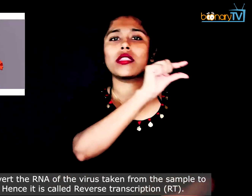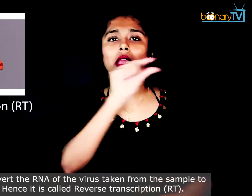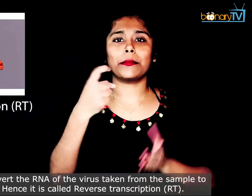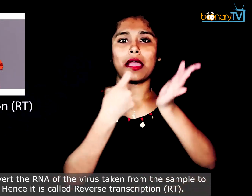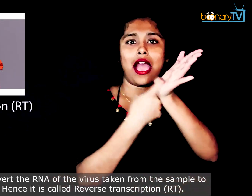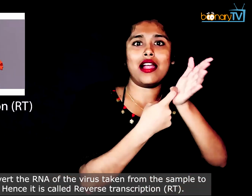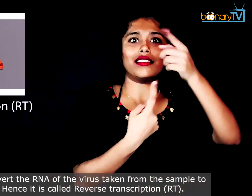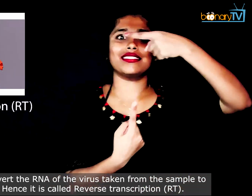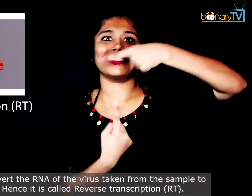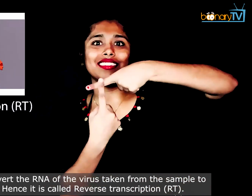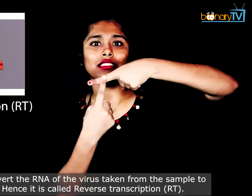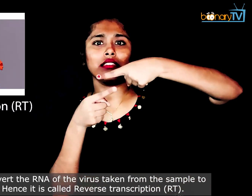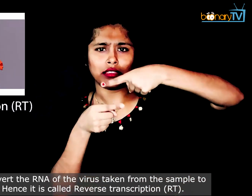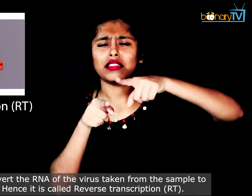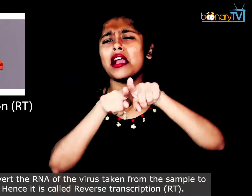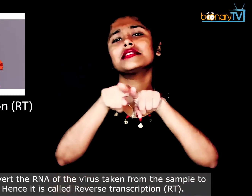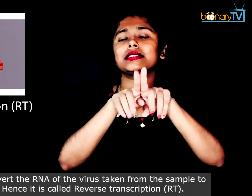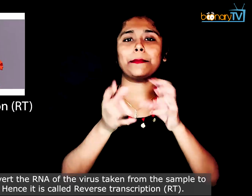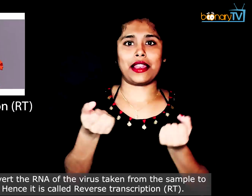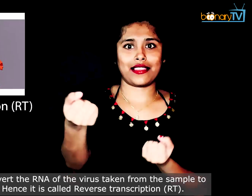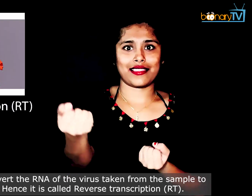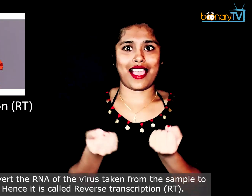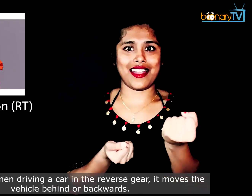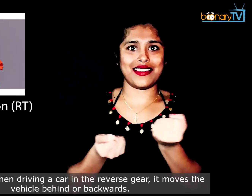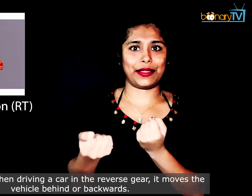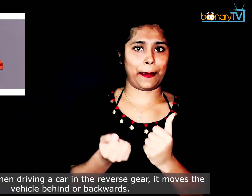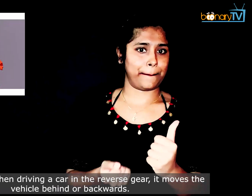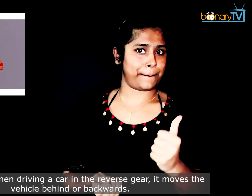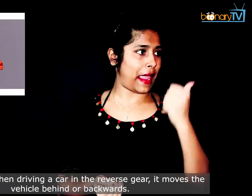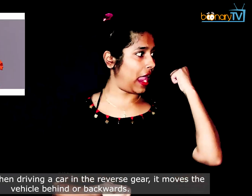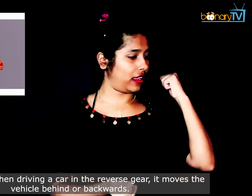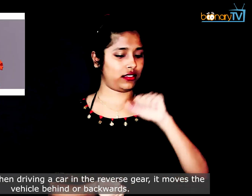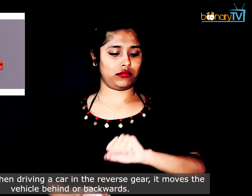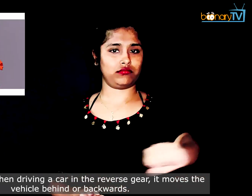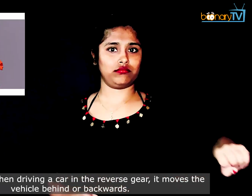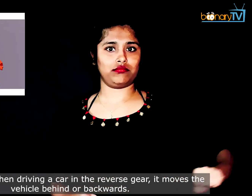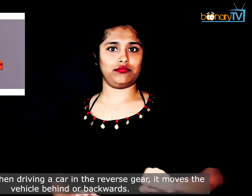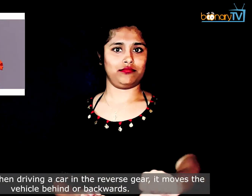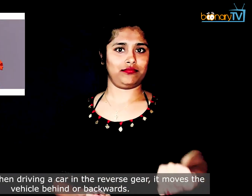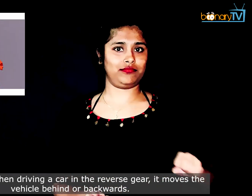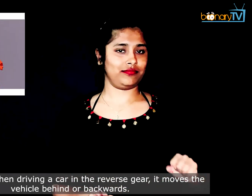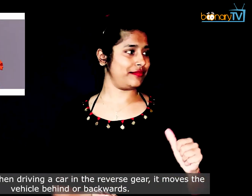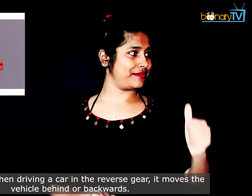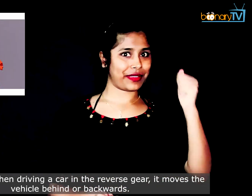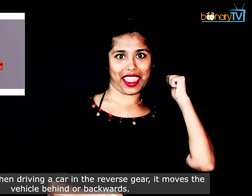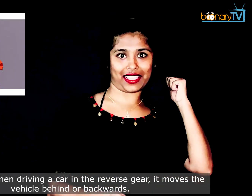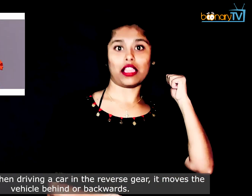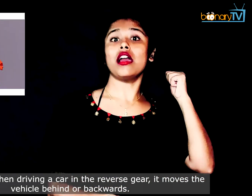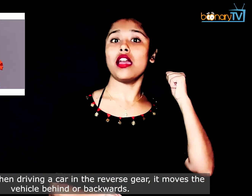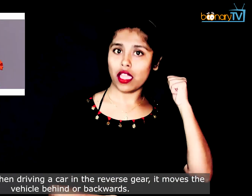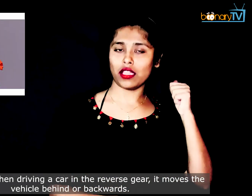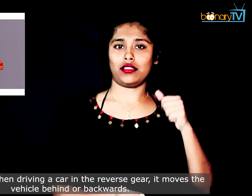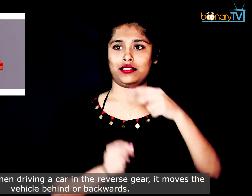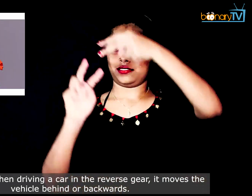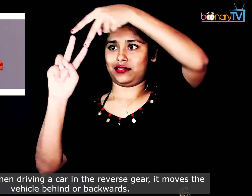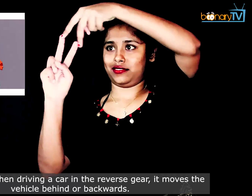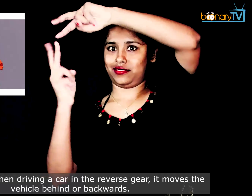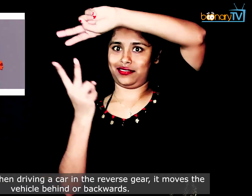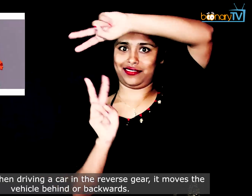reverse transcription RT. For example, when driving a car in the reverse care, it moves the vehicle behind or